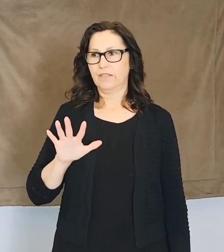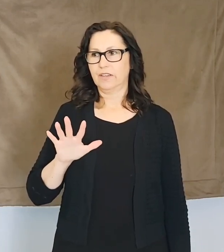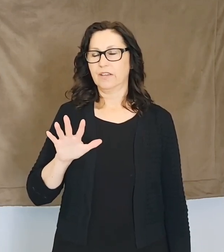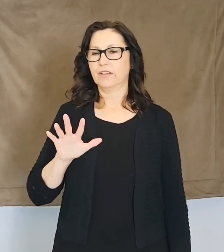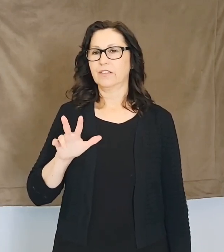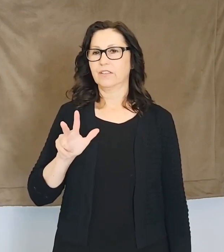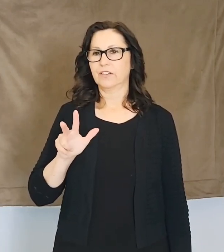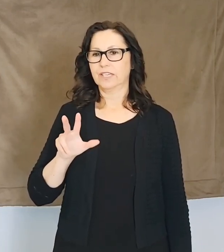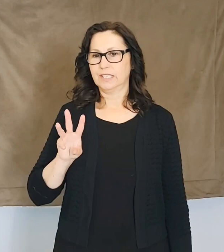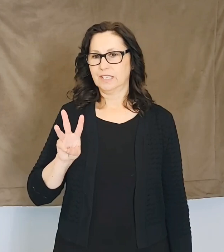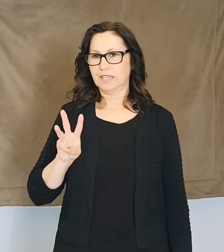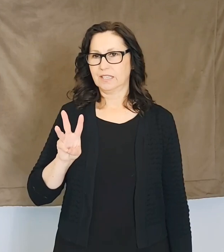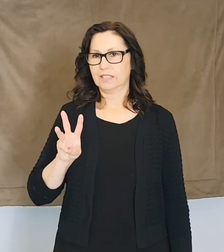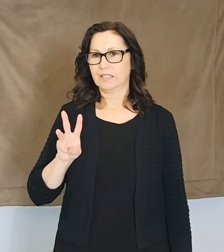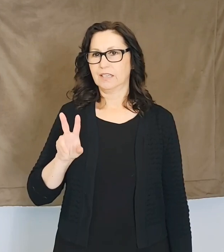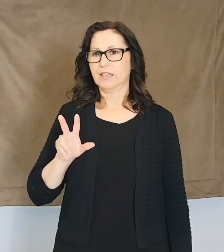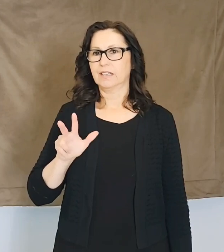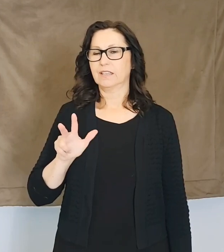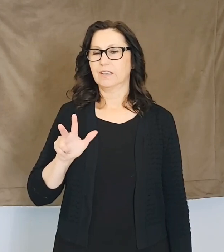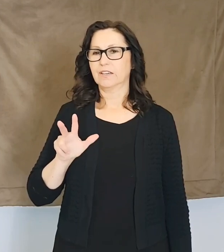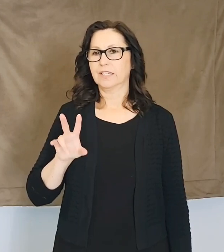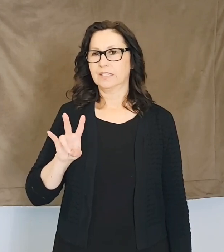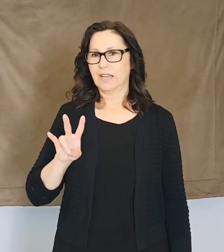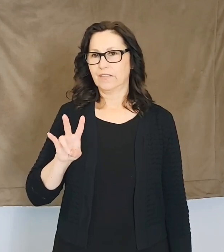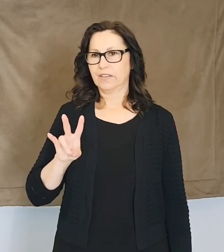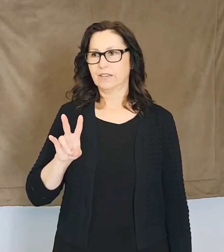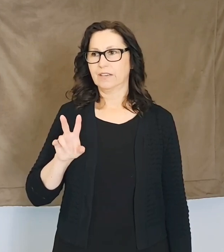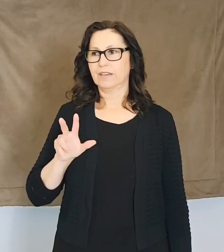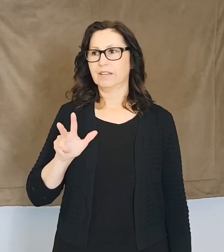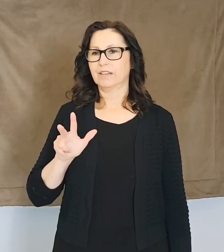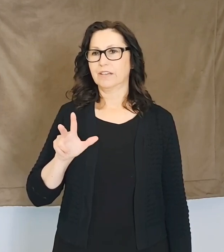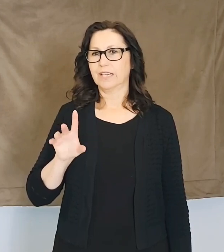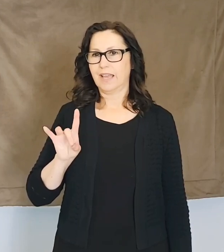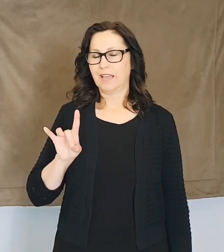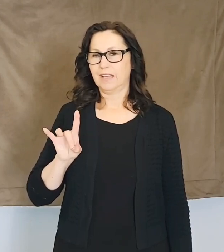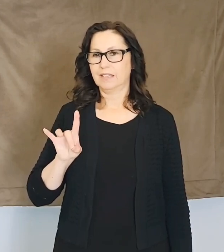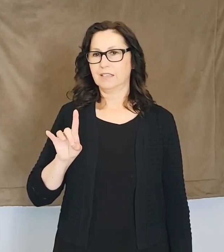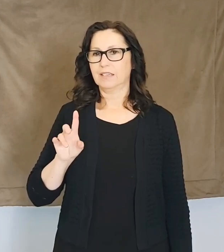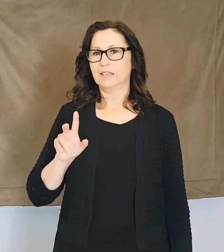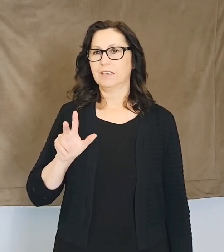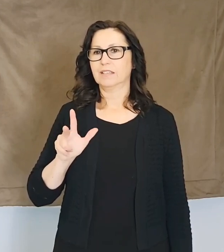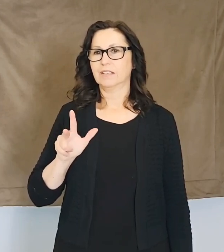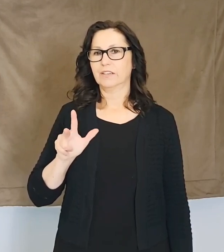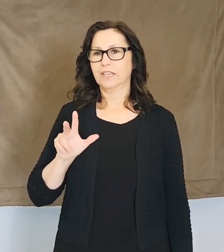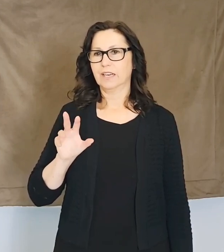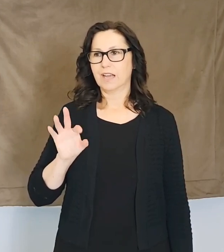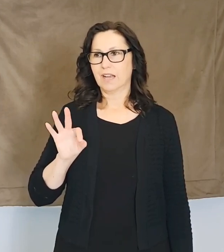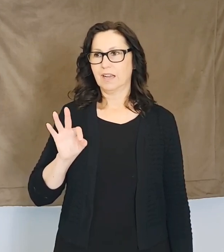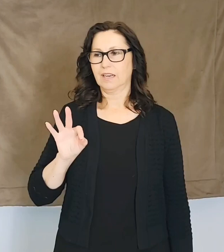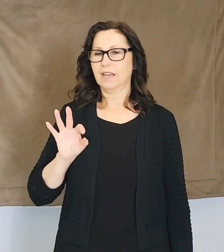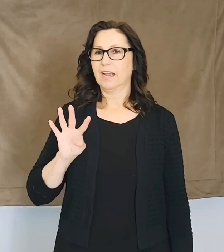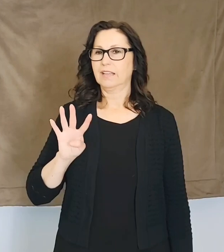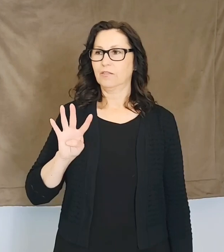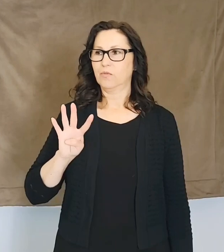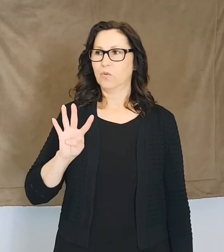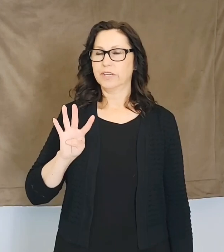35, 36, 37, 38, 39, and then 40